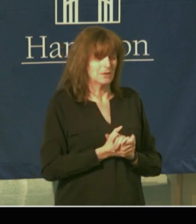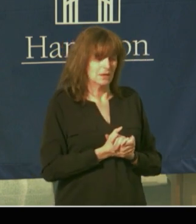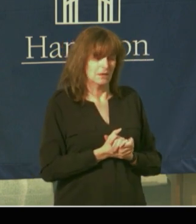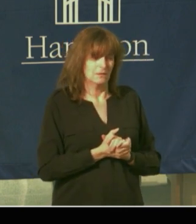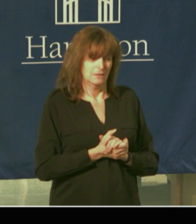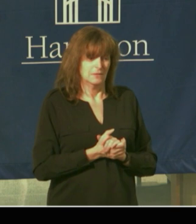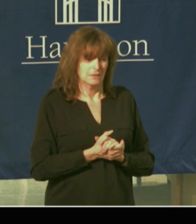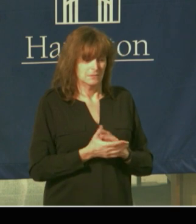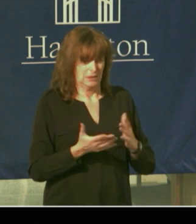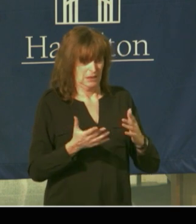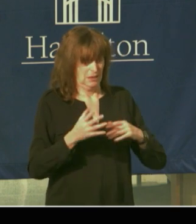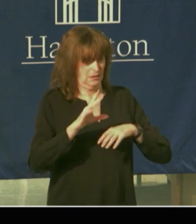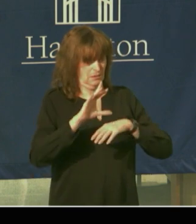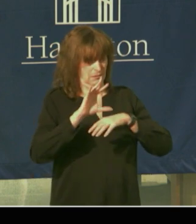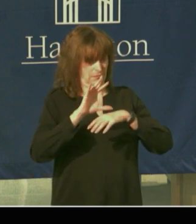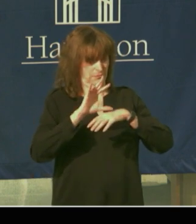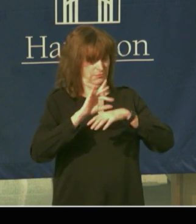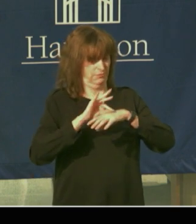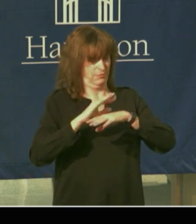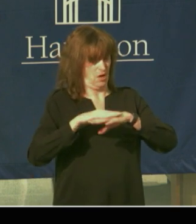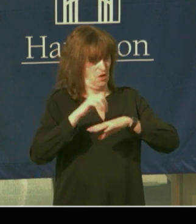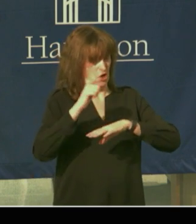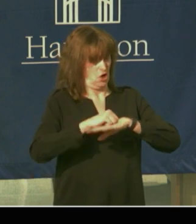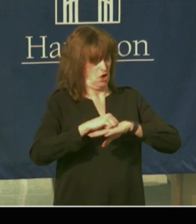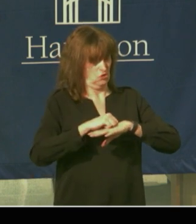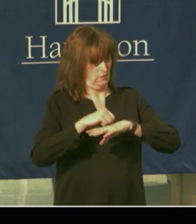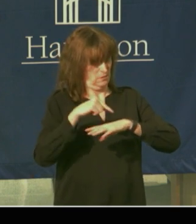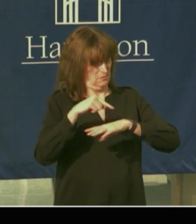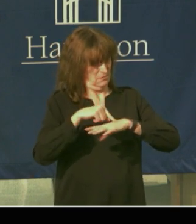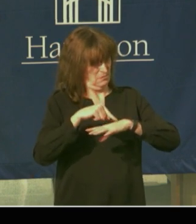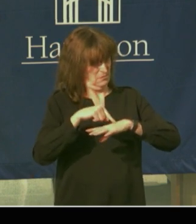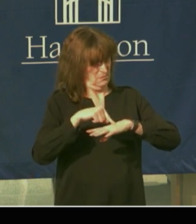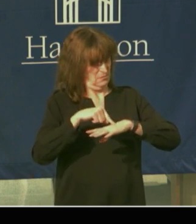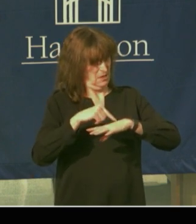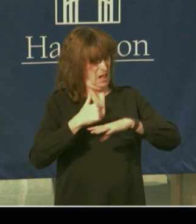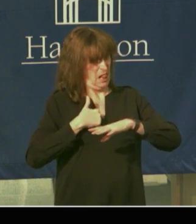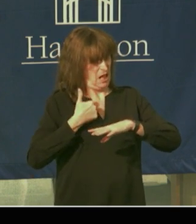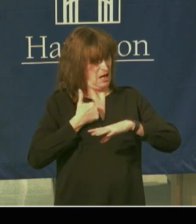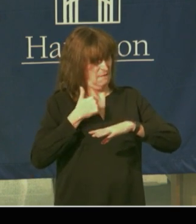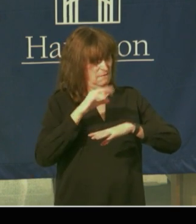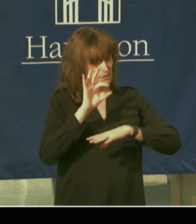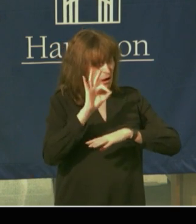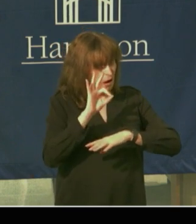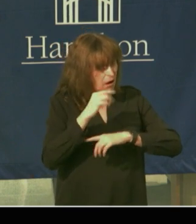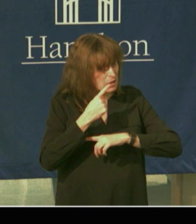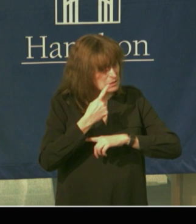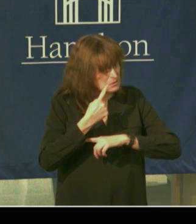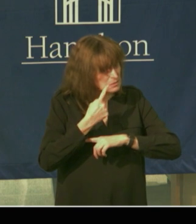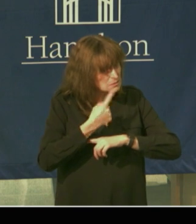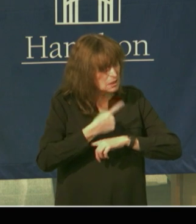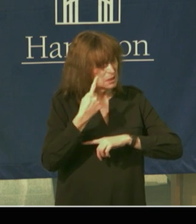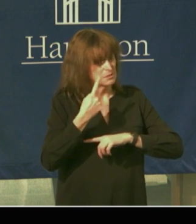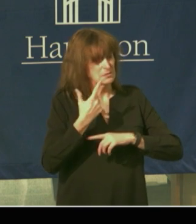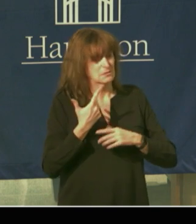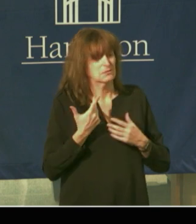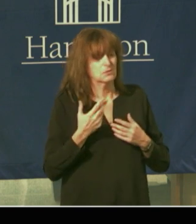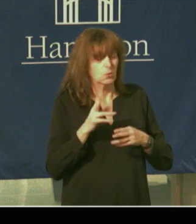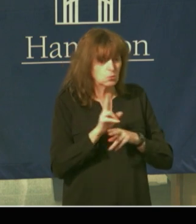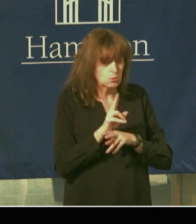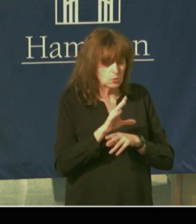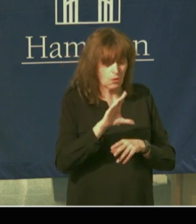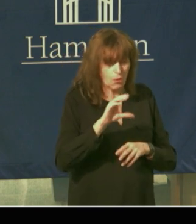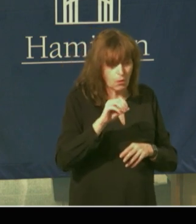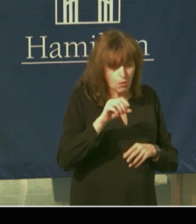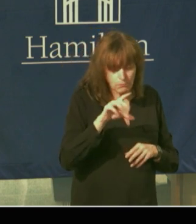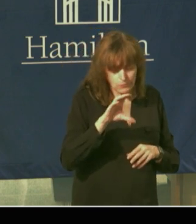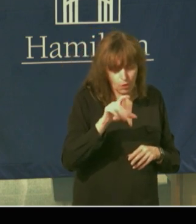with that diluted bleach or an alcohol wipe, a Clorox wipe, whatever is a great thing to do. Thank